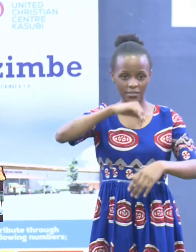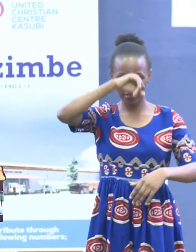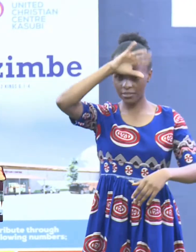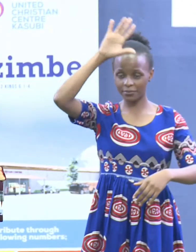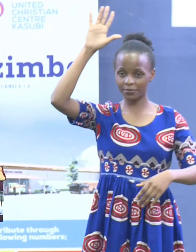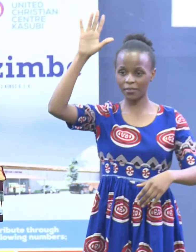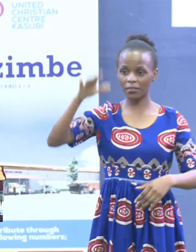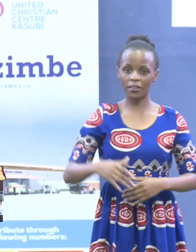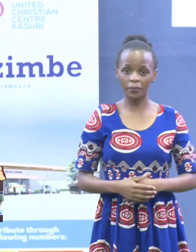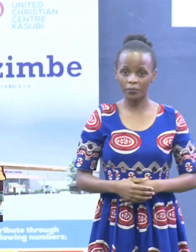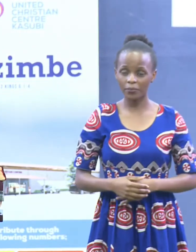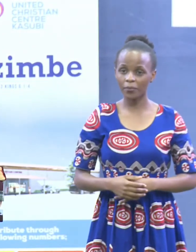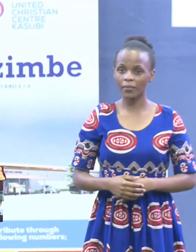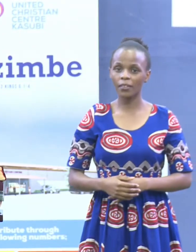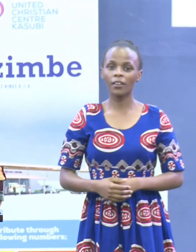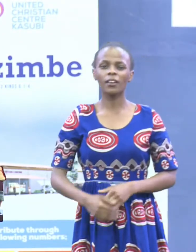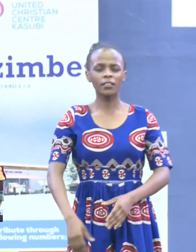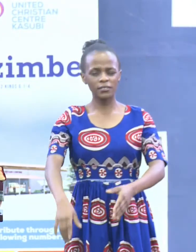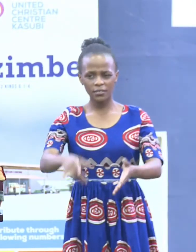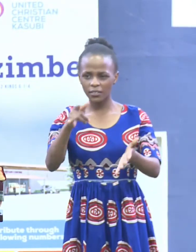It's amazing.